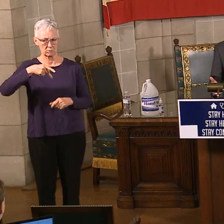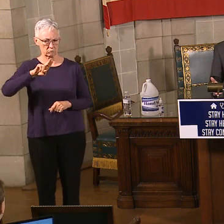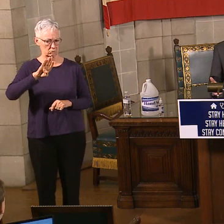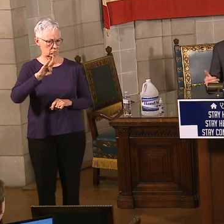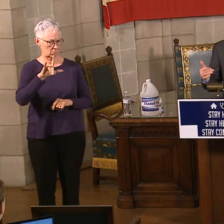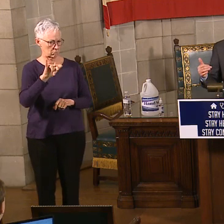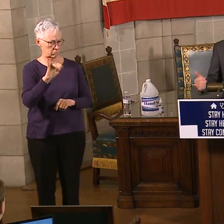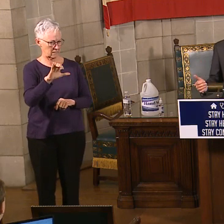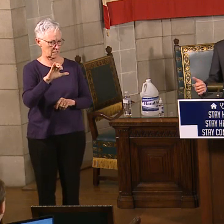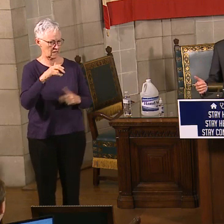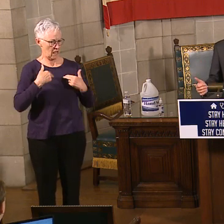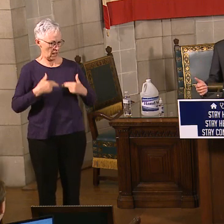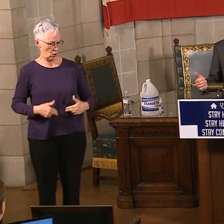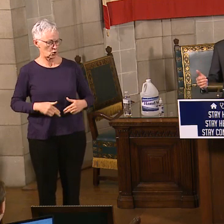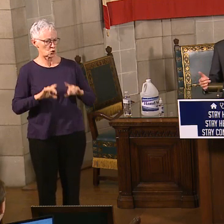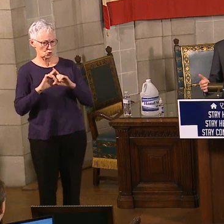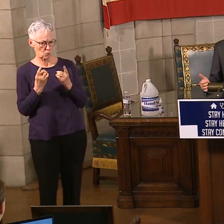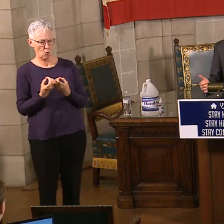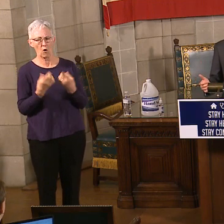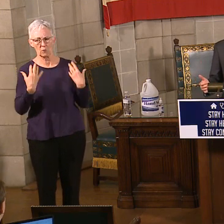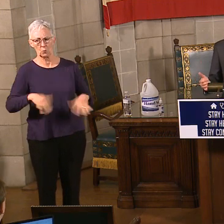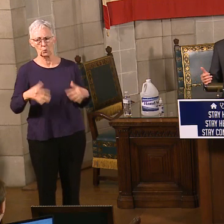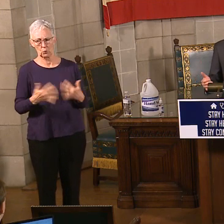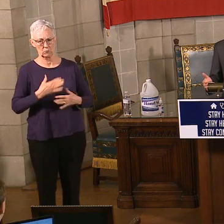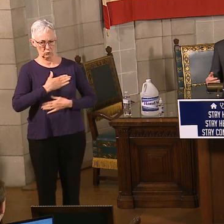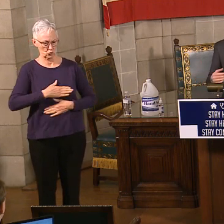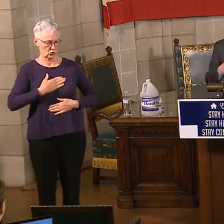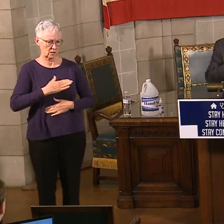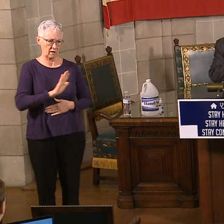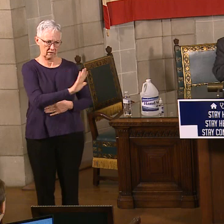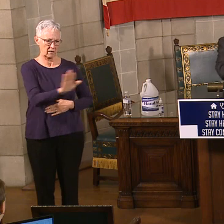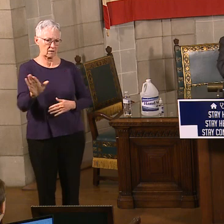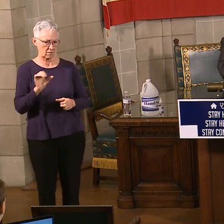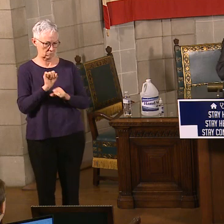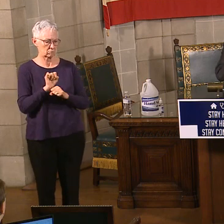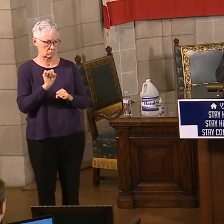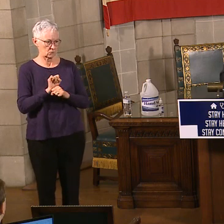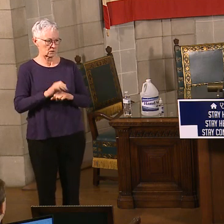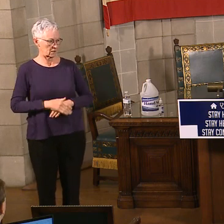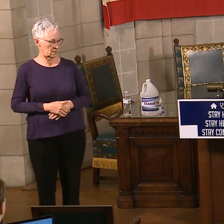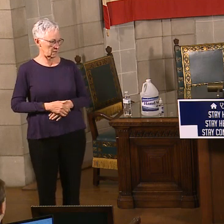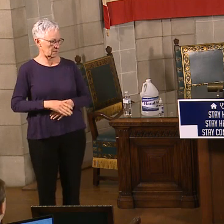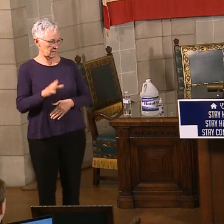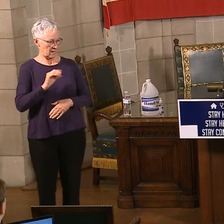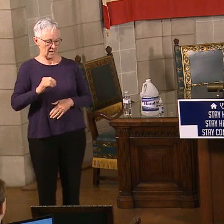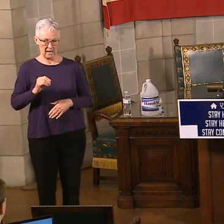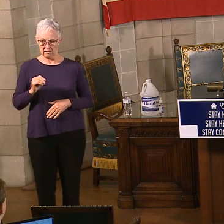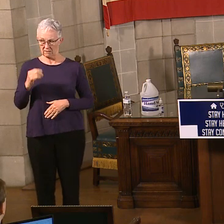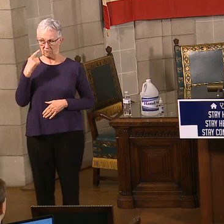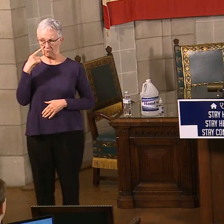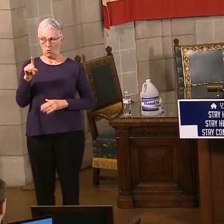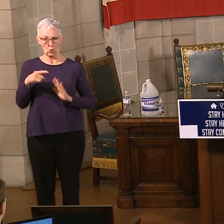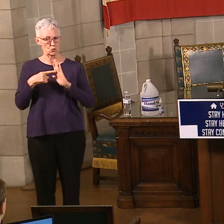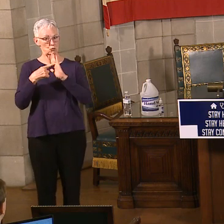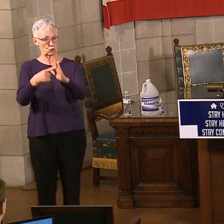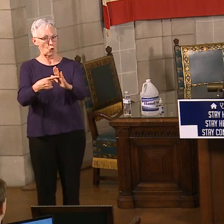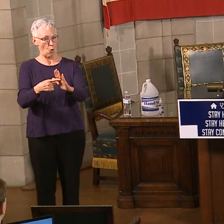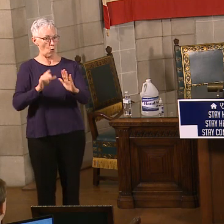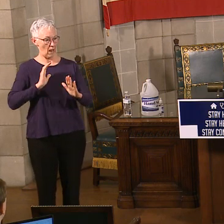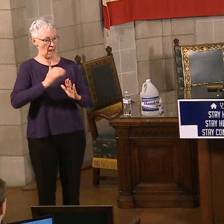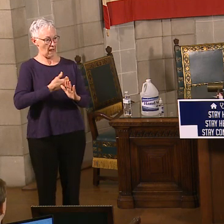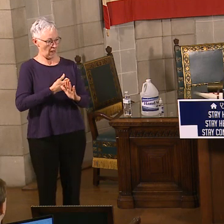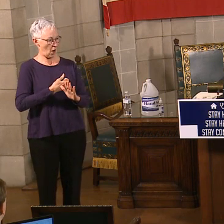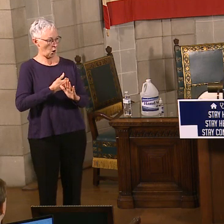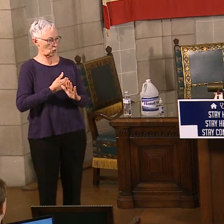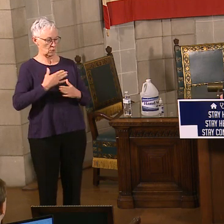very, very hard. We appreciate all their great work. And as a small token of our appreciation, I'm going to be proclaiming